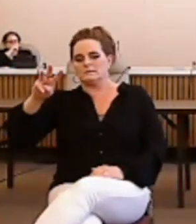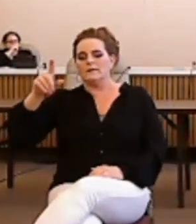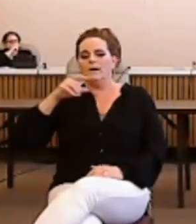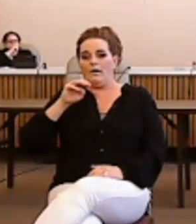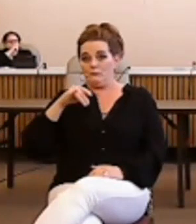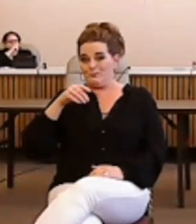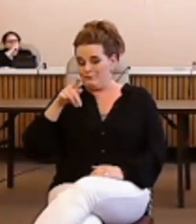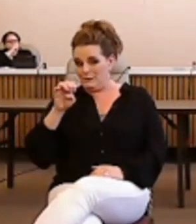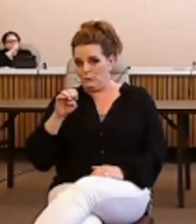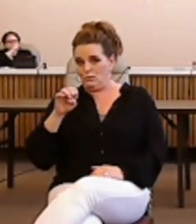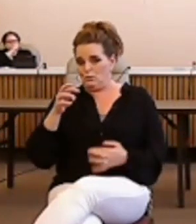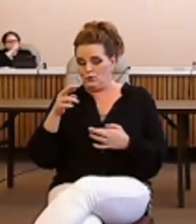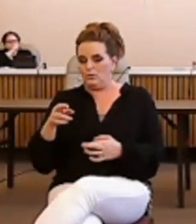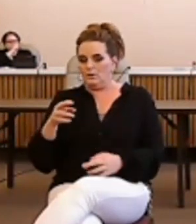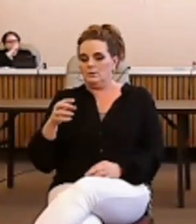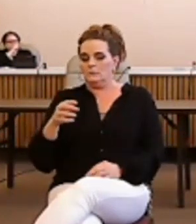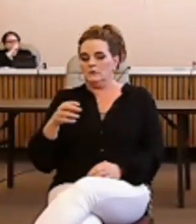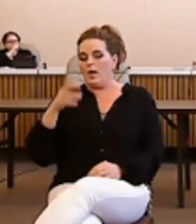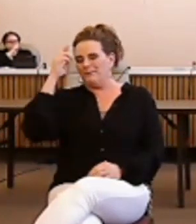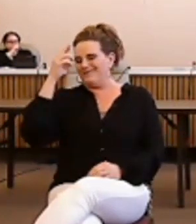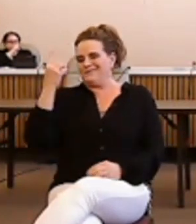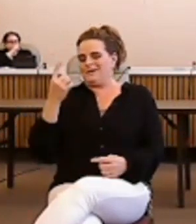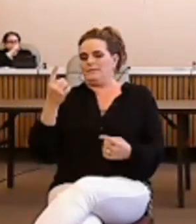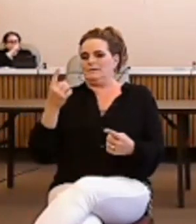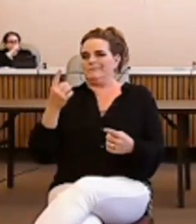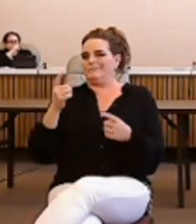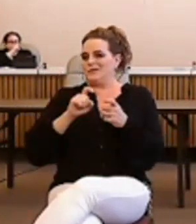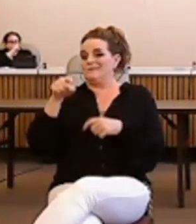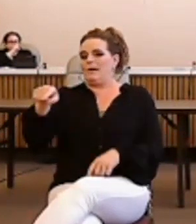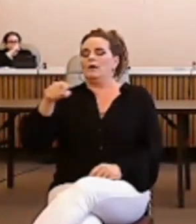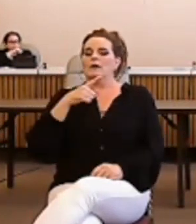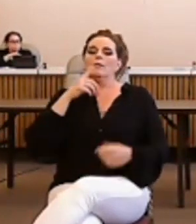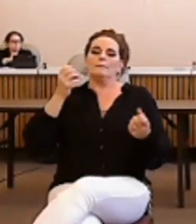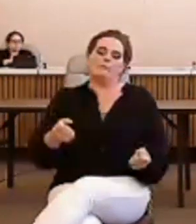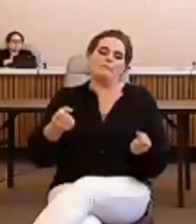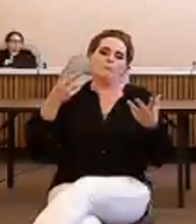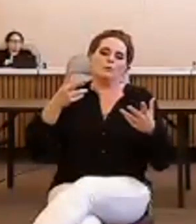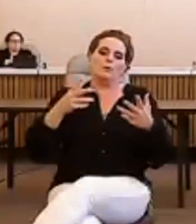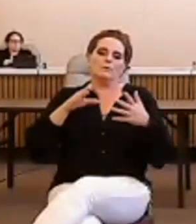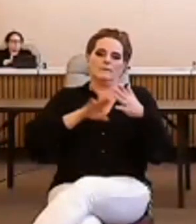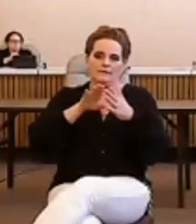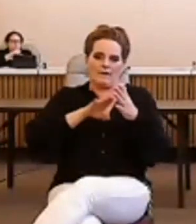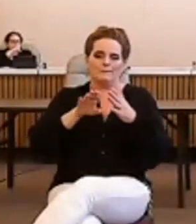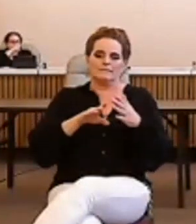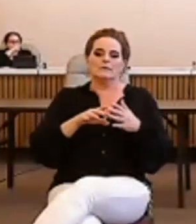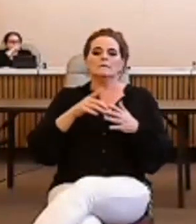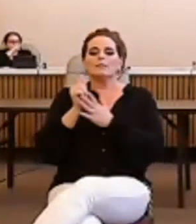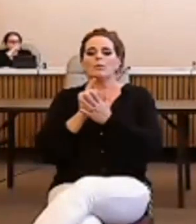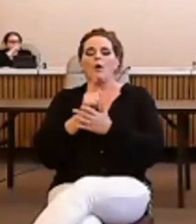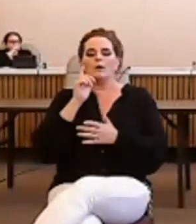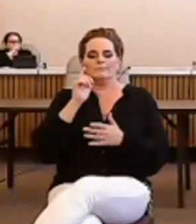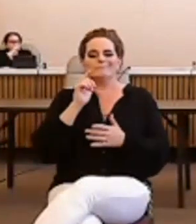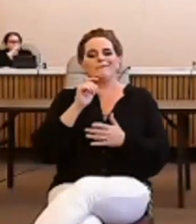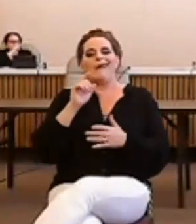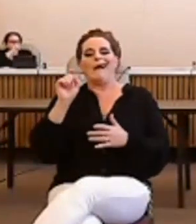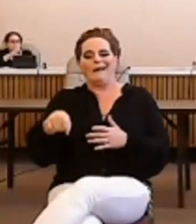done there, because it would be multiple developments by law, it has to be a public sewer.